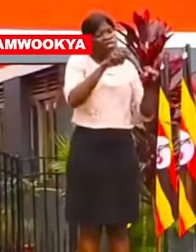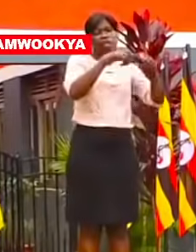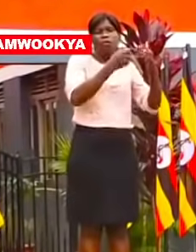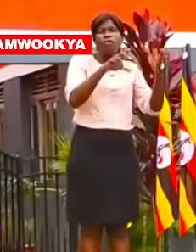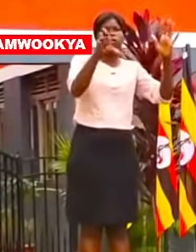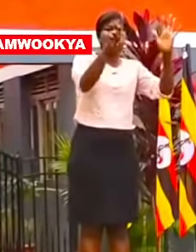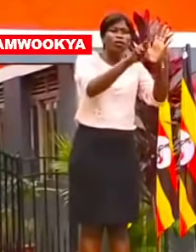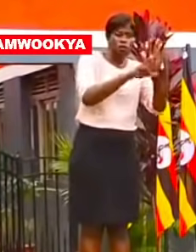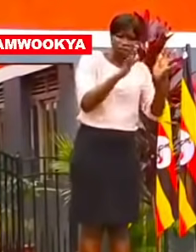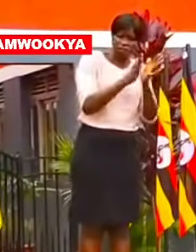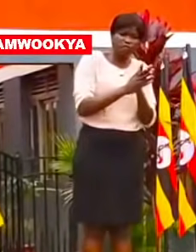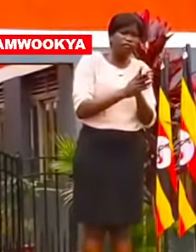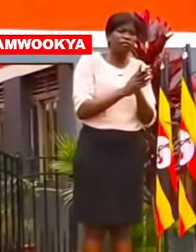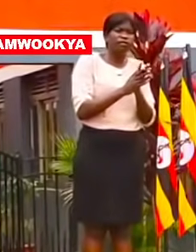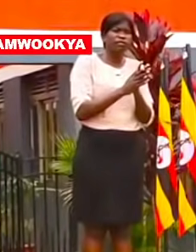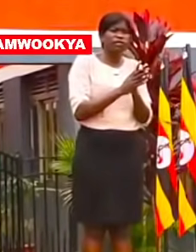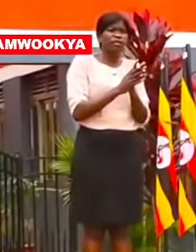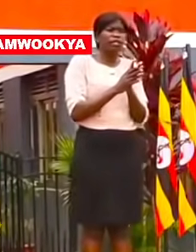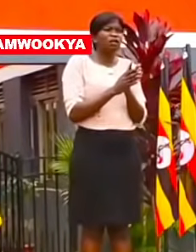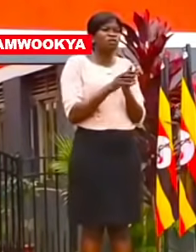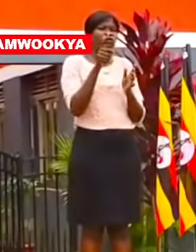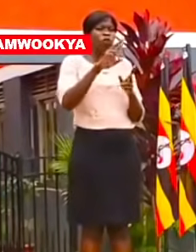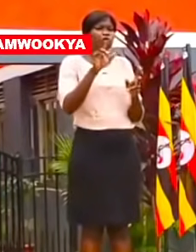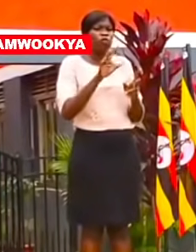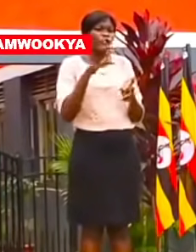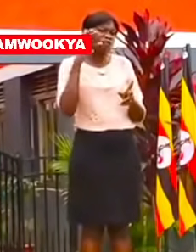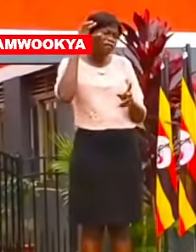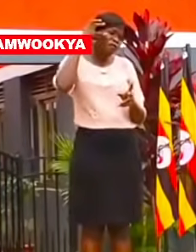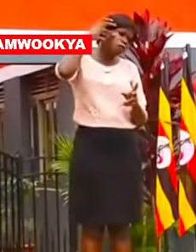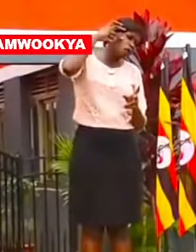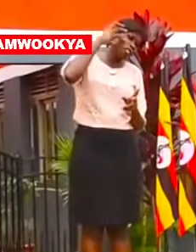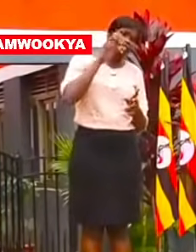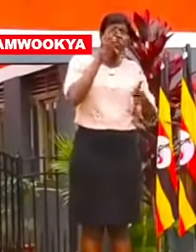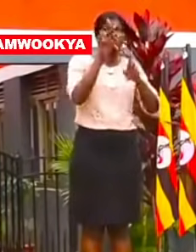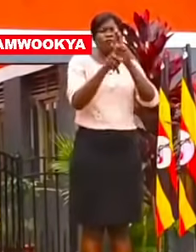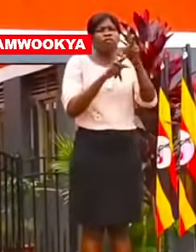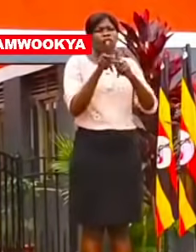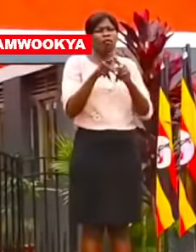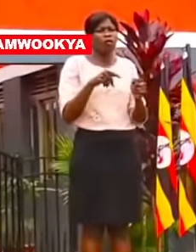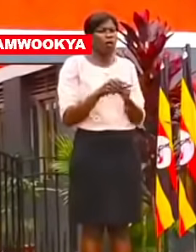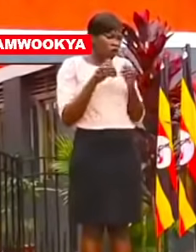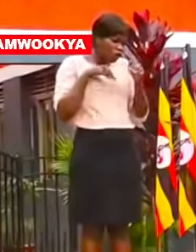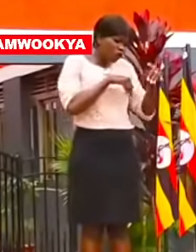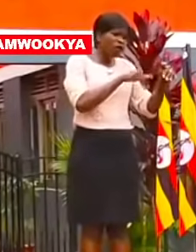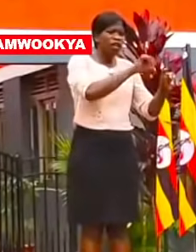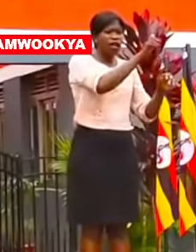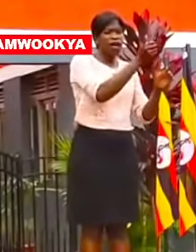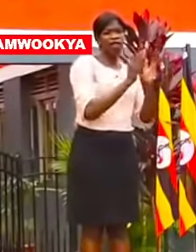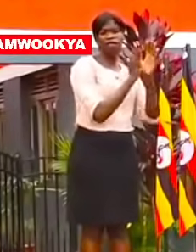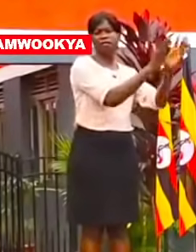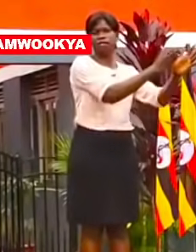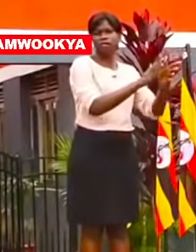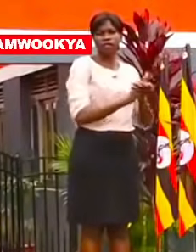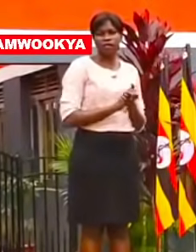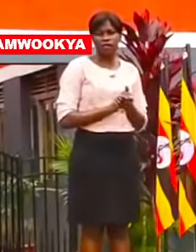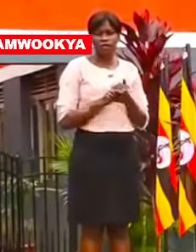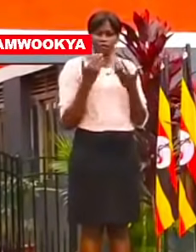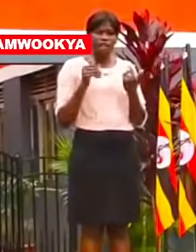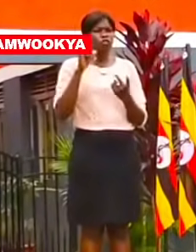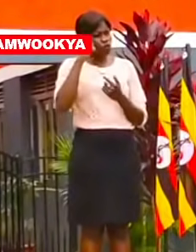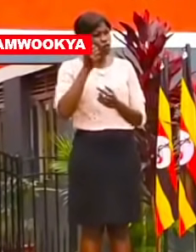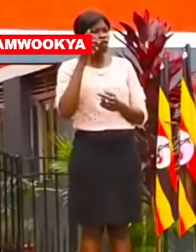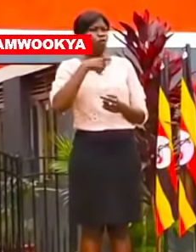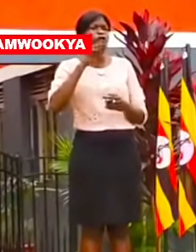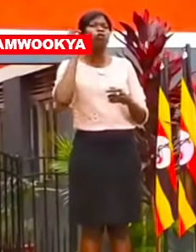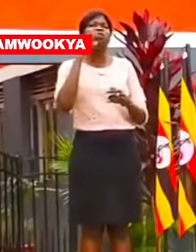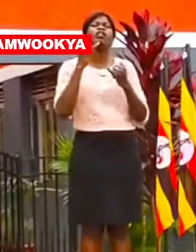ddala bannayuganda bo basibako matugambuzi, baagala okugemebwa, muleete eddagala. So kyetugenda okugamba Speaker